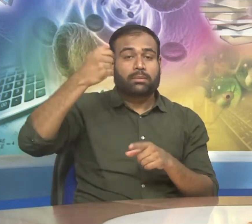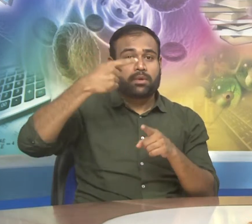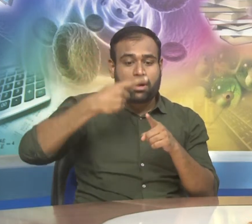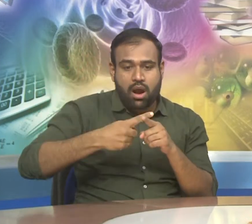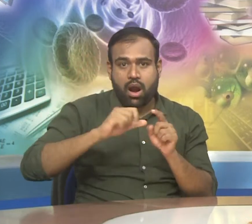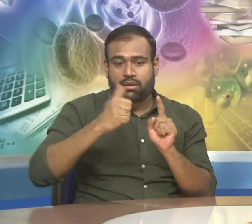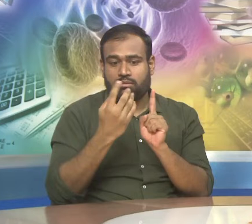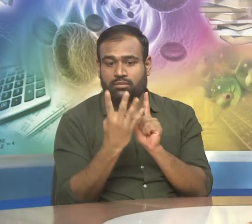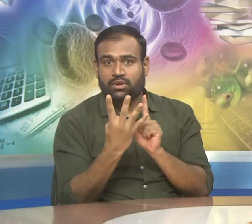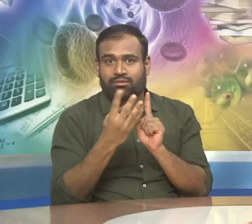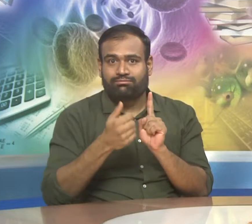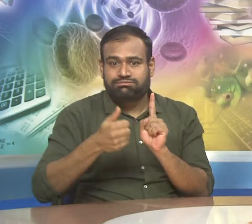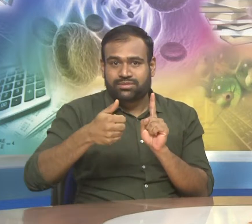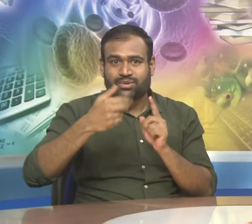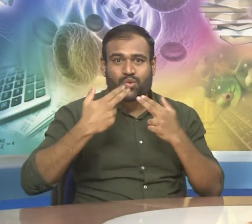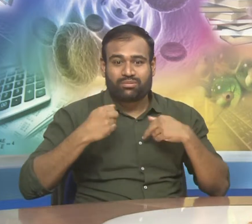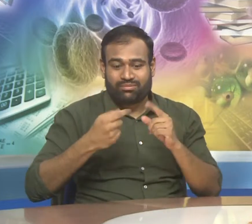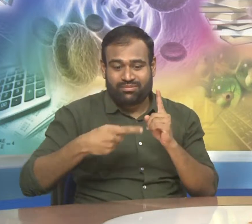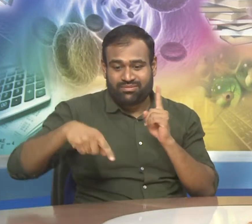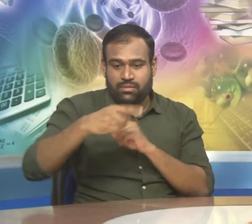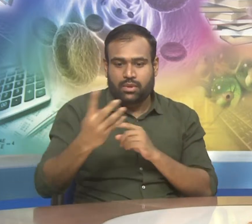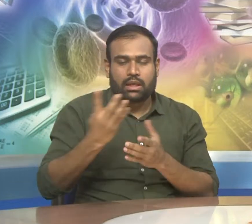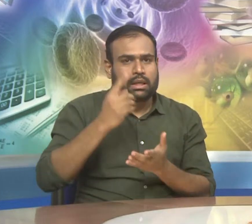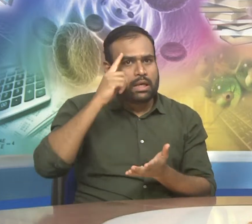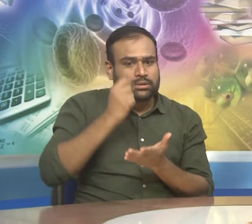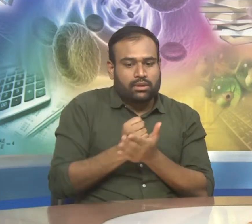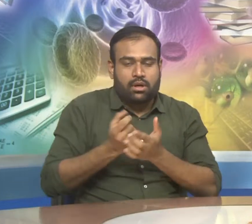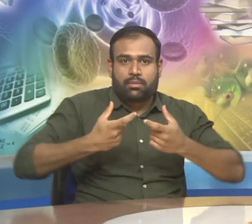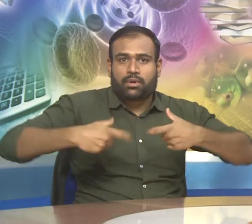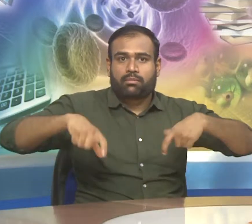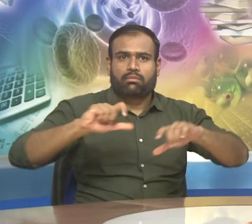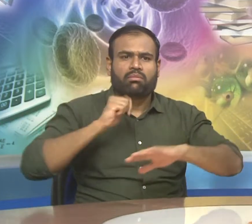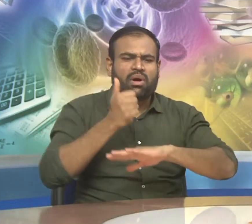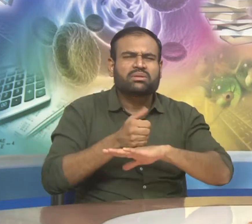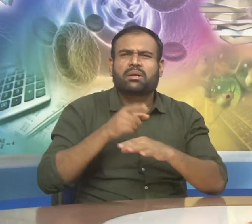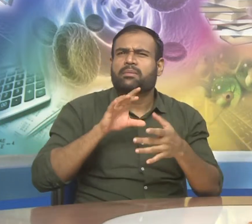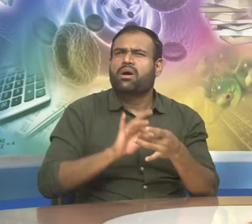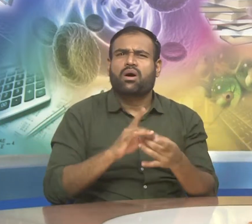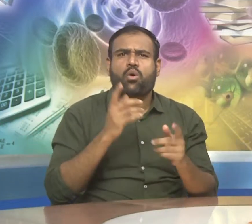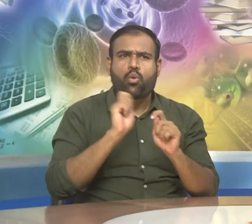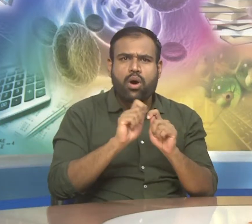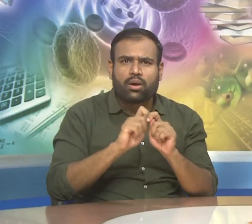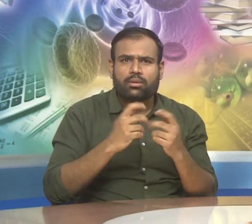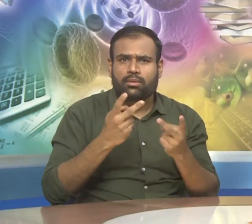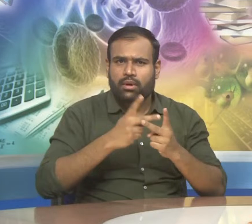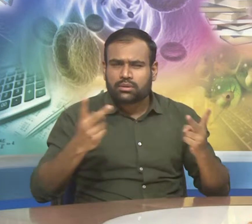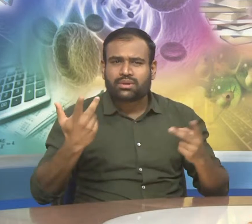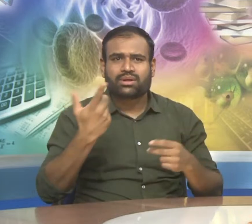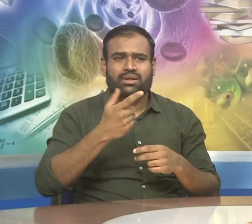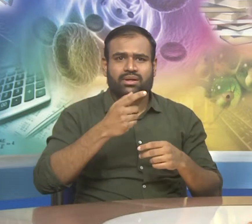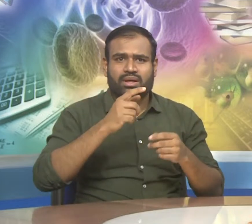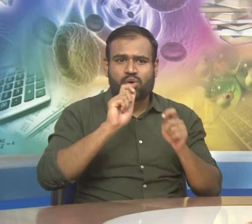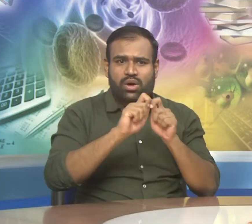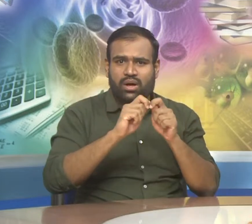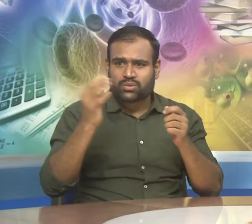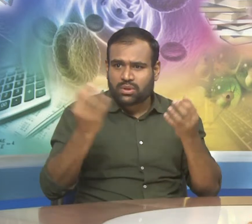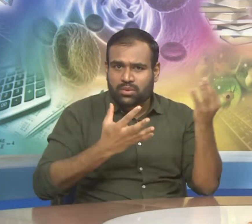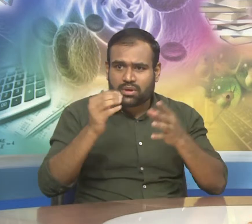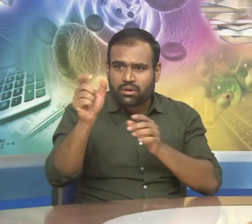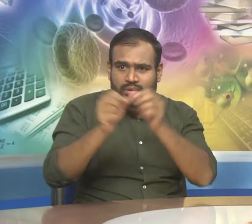the Supreme Court and not by an act of Parliament or by a provision of the